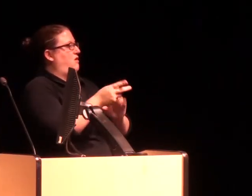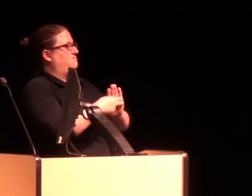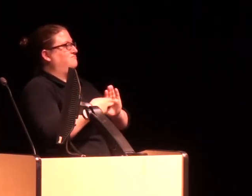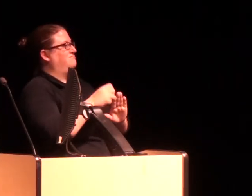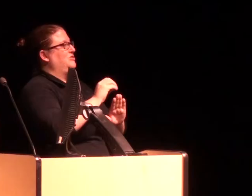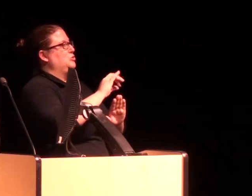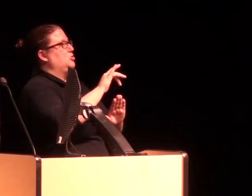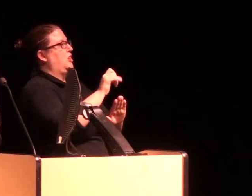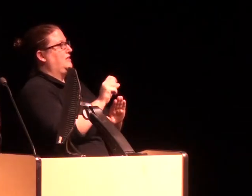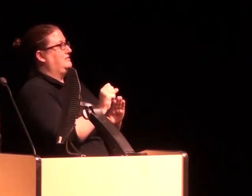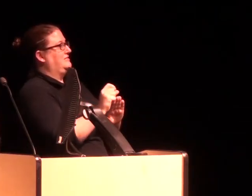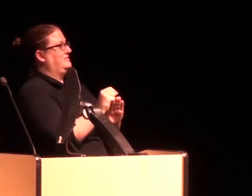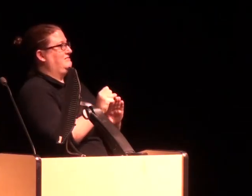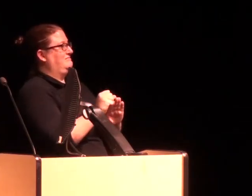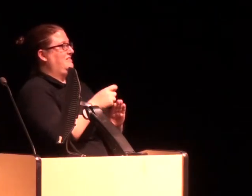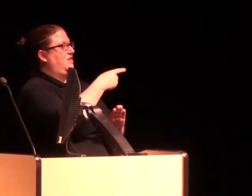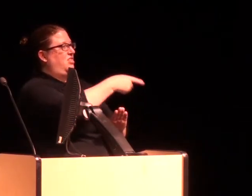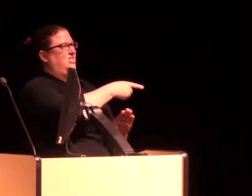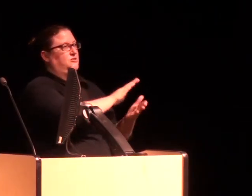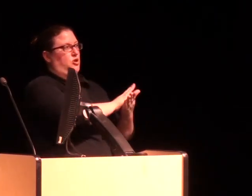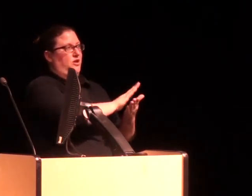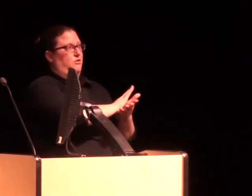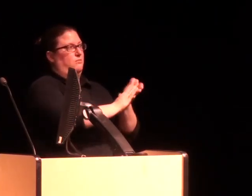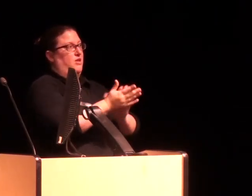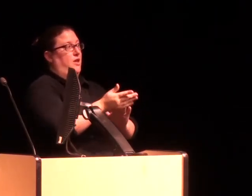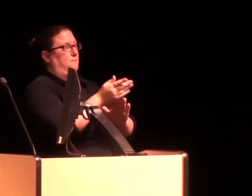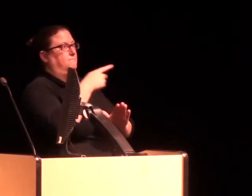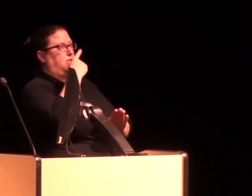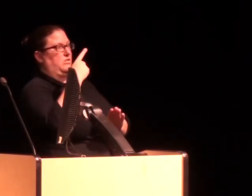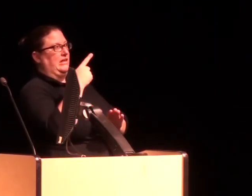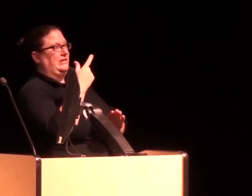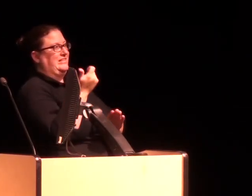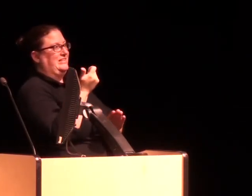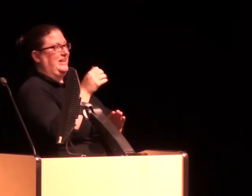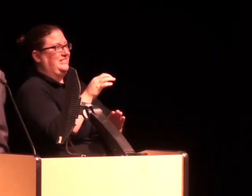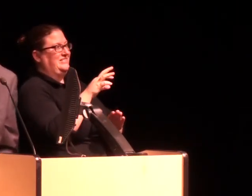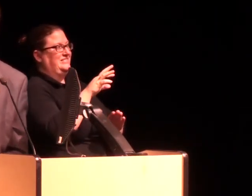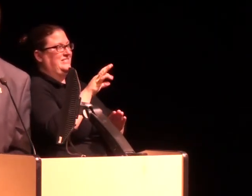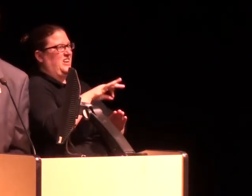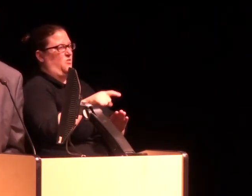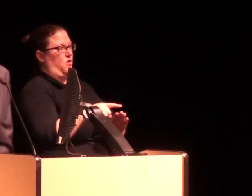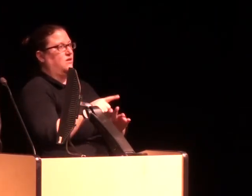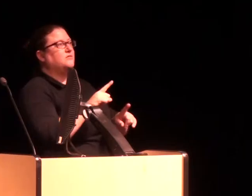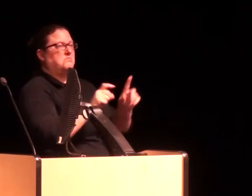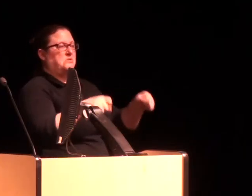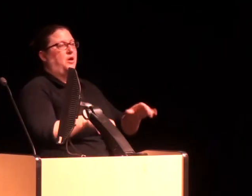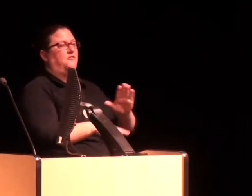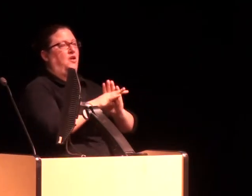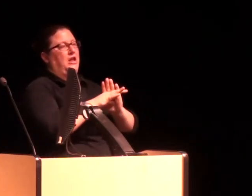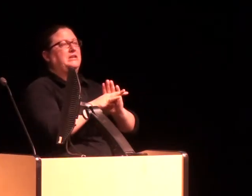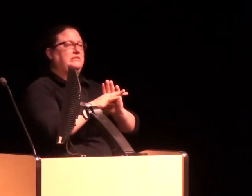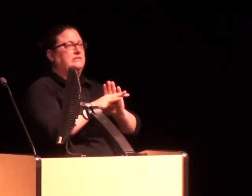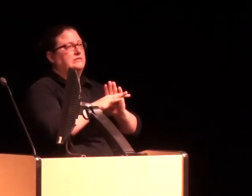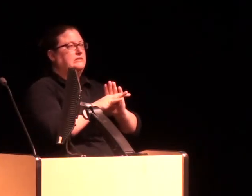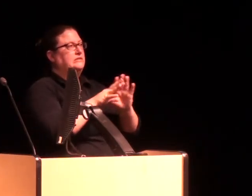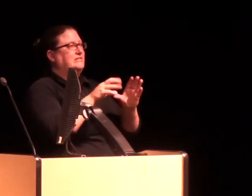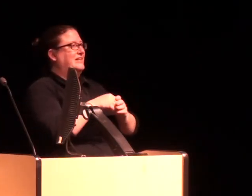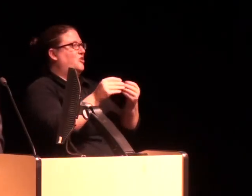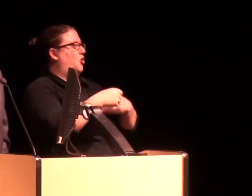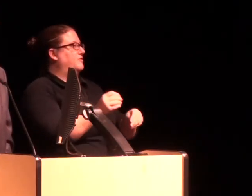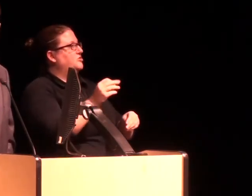public in 1991, so 31 years after they wrote this. But you can find this in the office